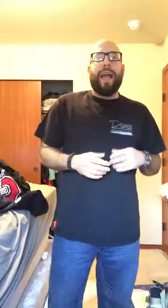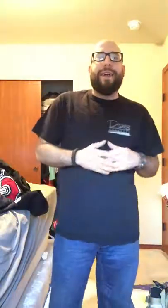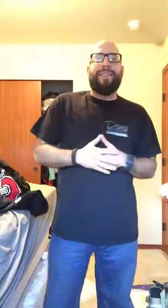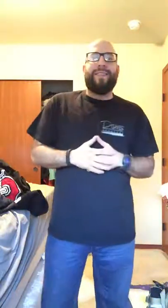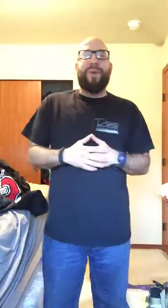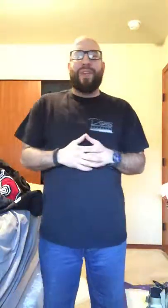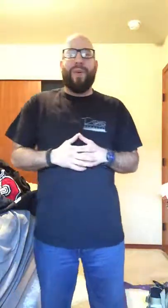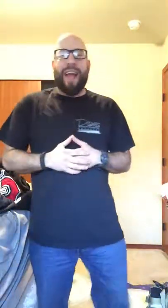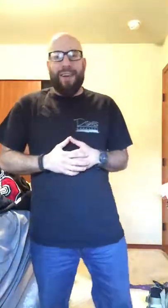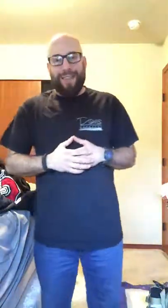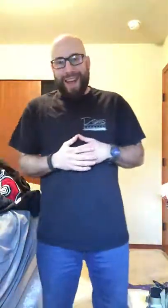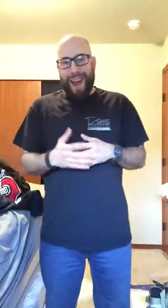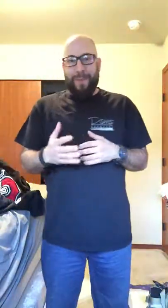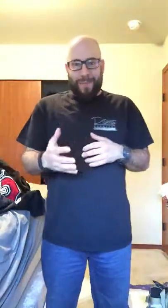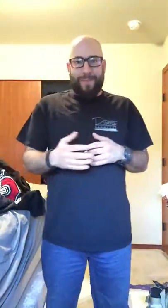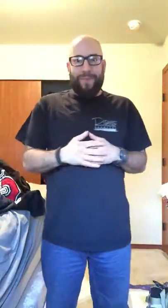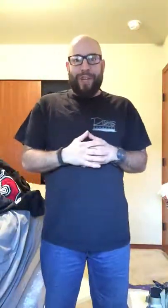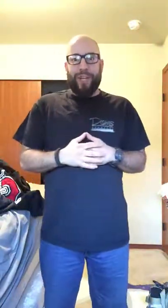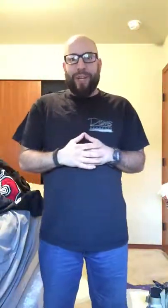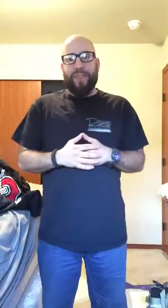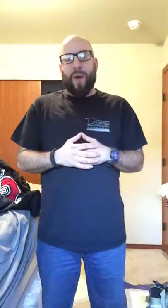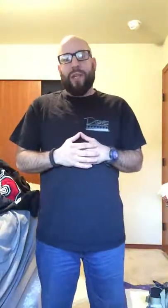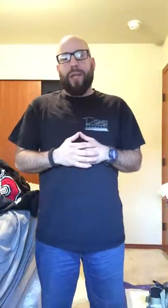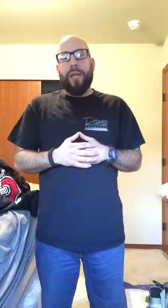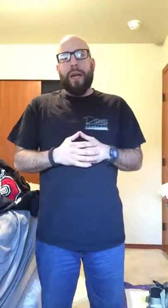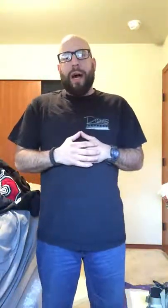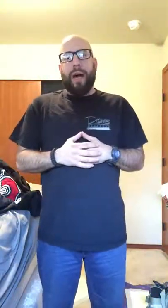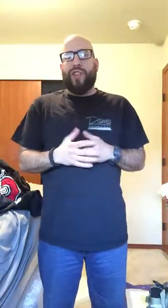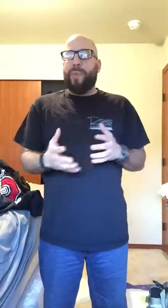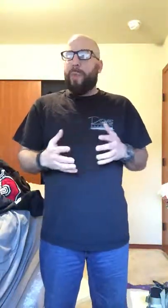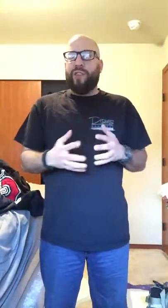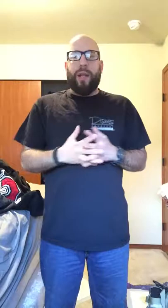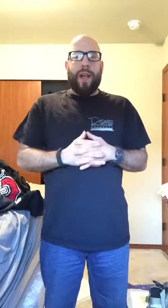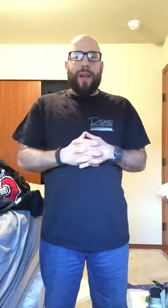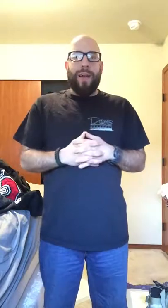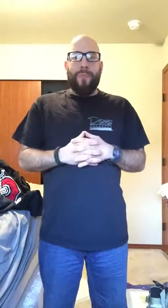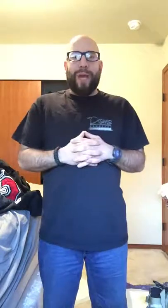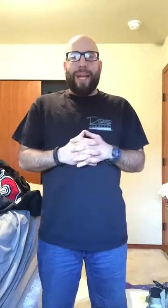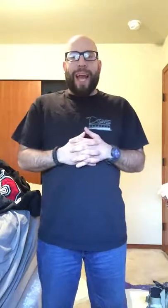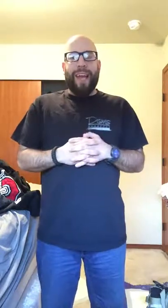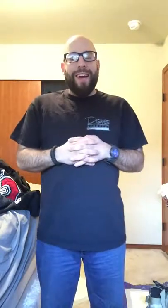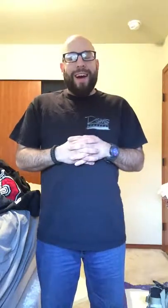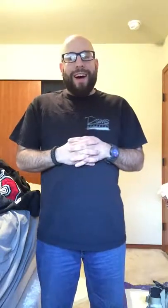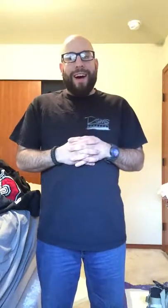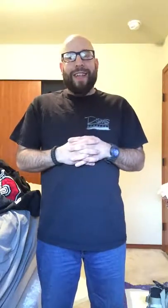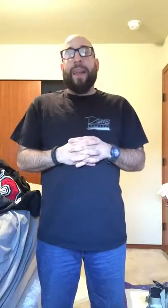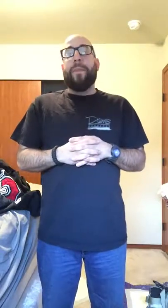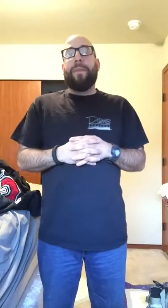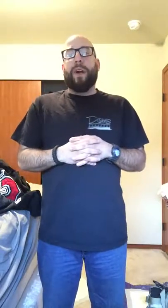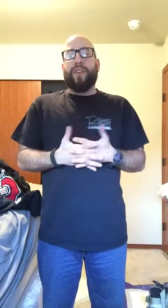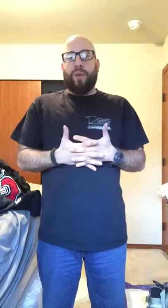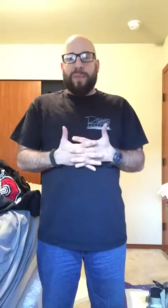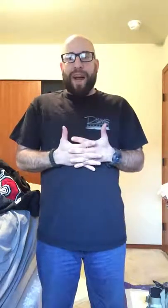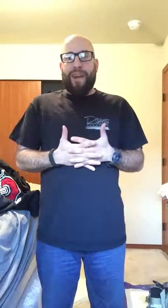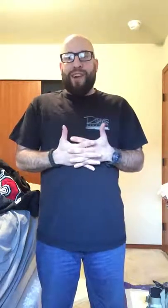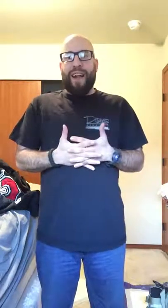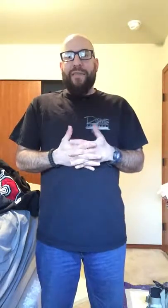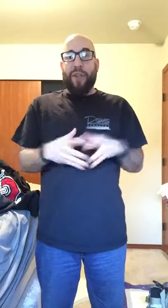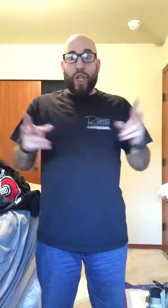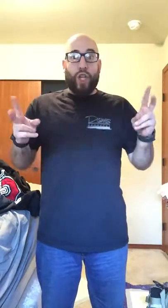Hey guys, this is Budget Bug Out. Again, I appreciate you guys watching. Super Bowl Sunday, big day. A lot of the gun stores in my area are having Super